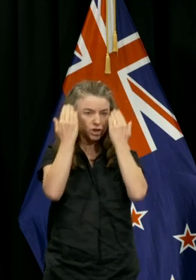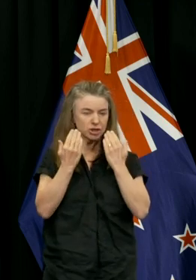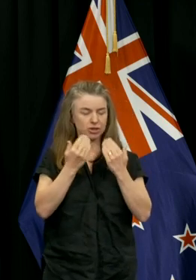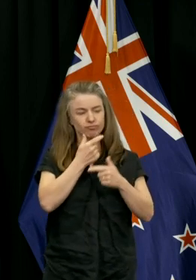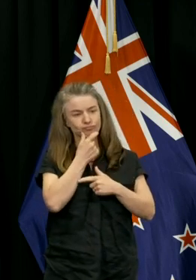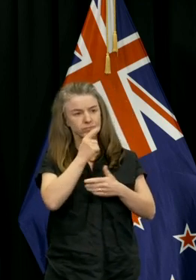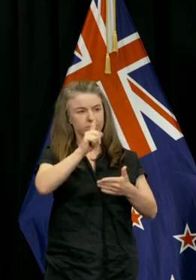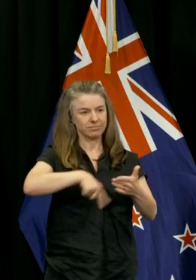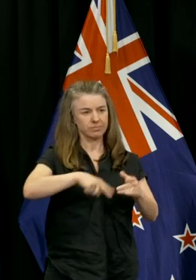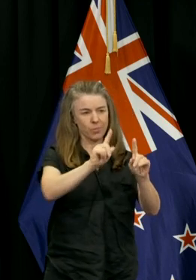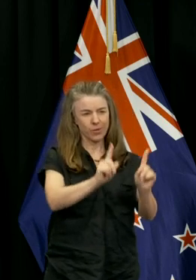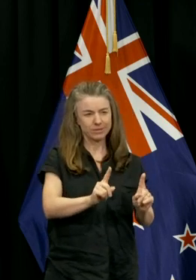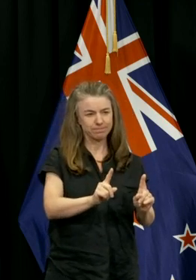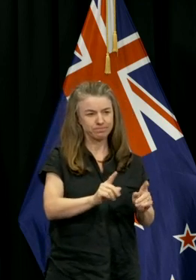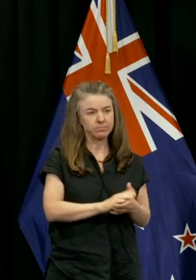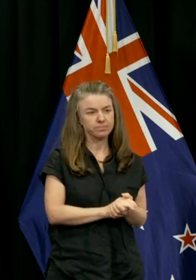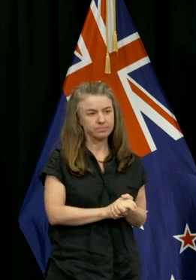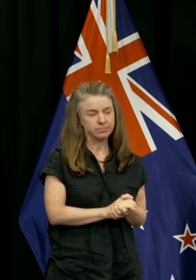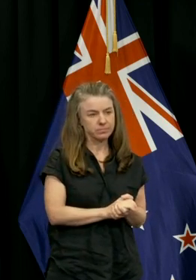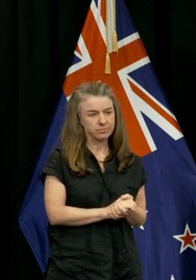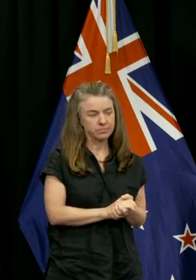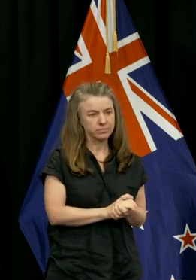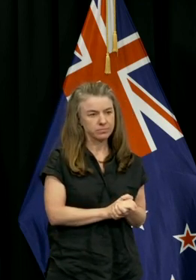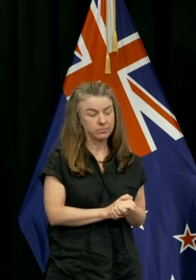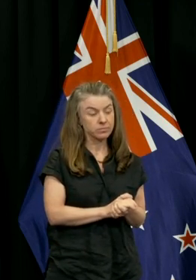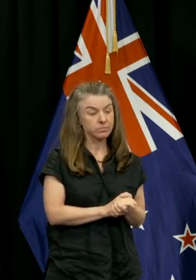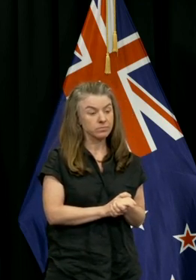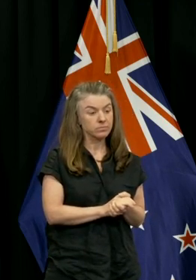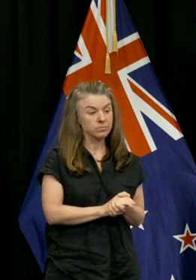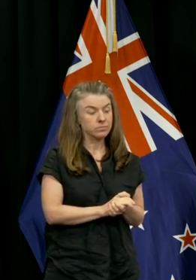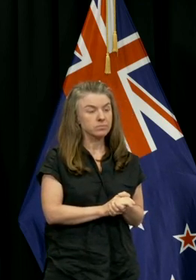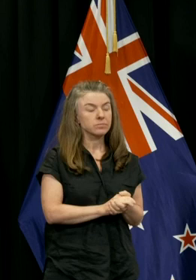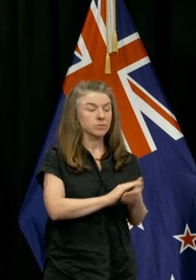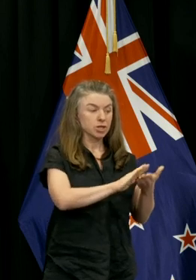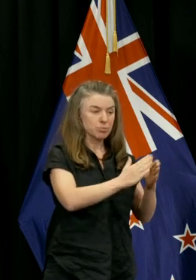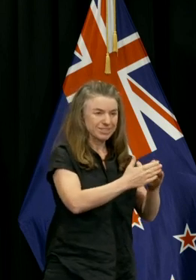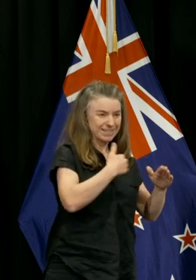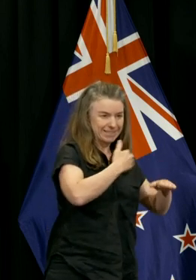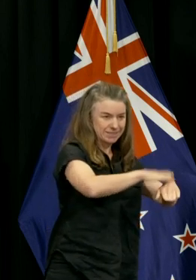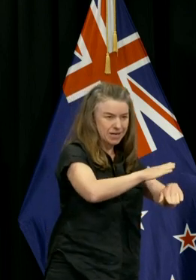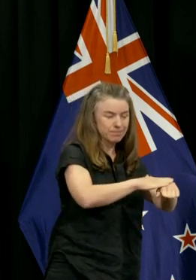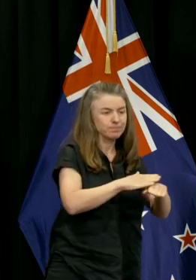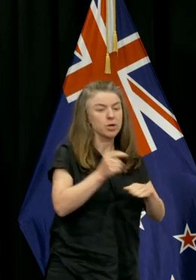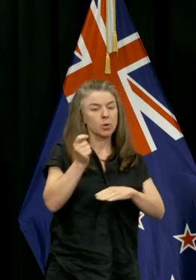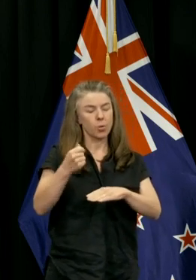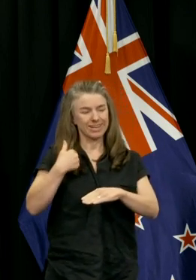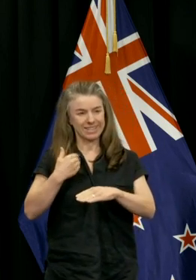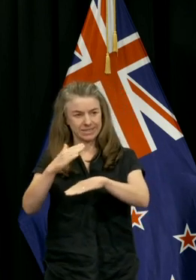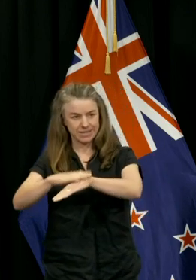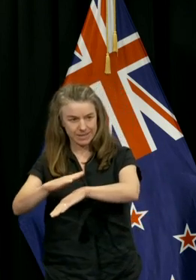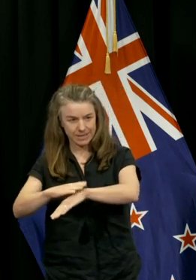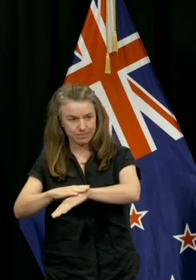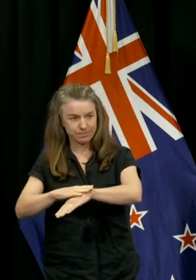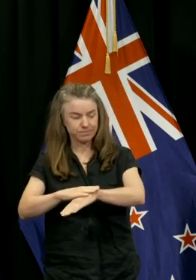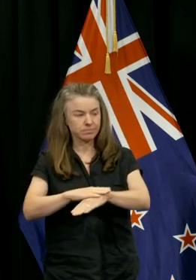so the focus still for the community and for the courts will be allowing and establishing a process that allows victims'